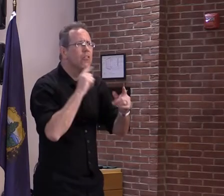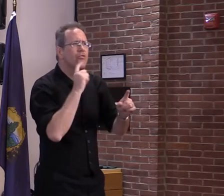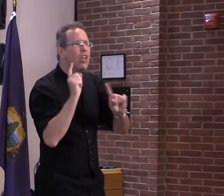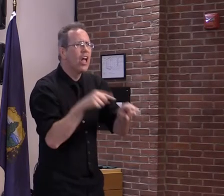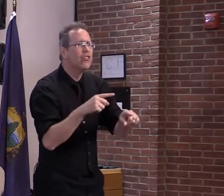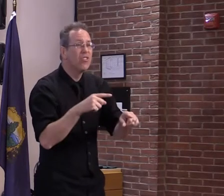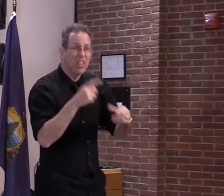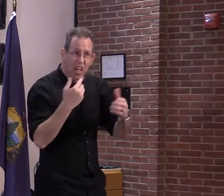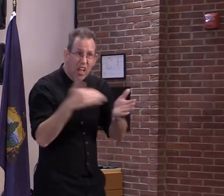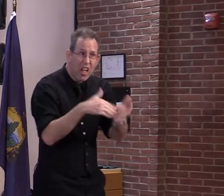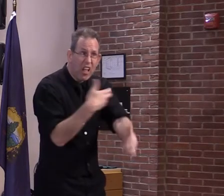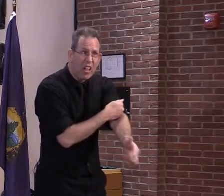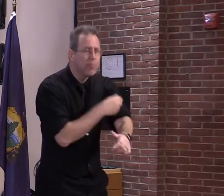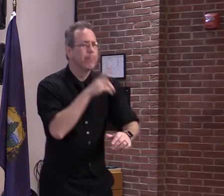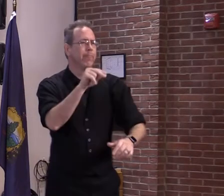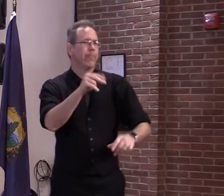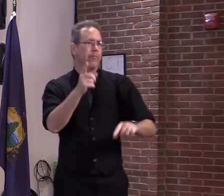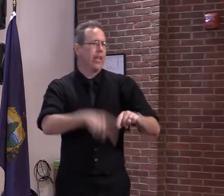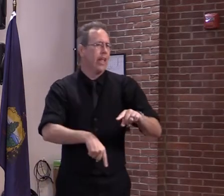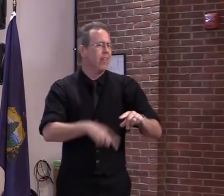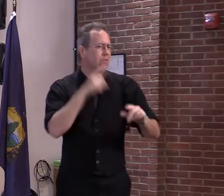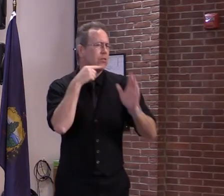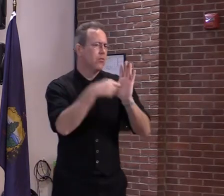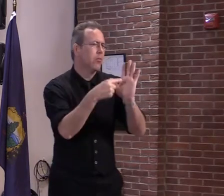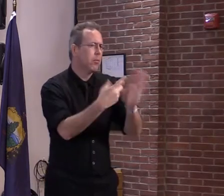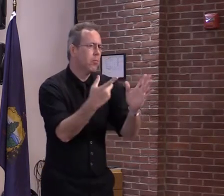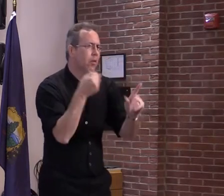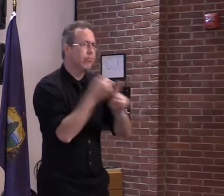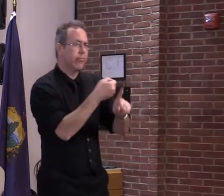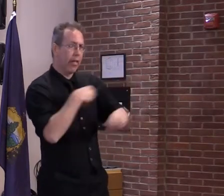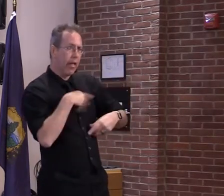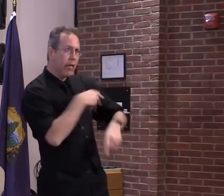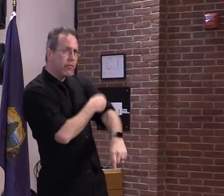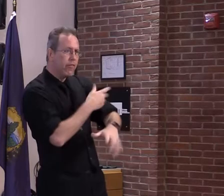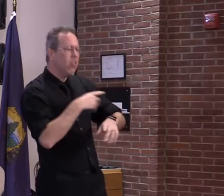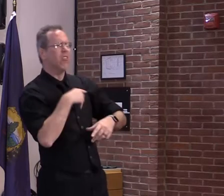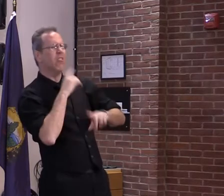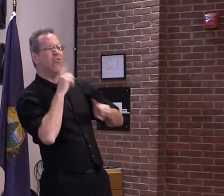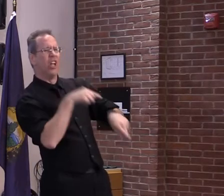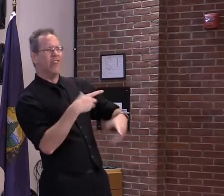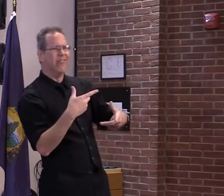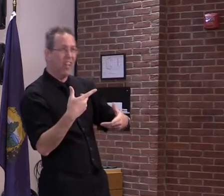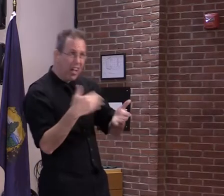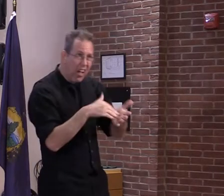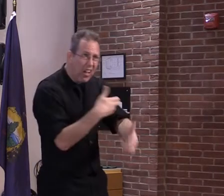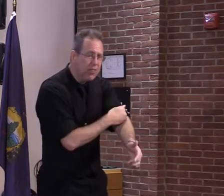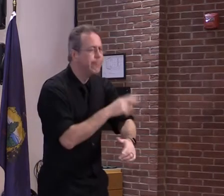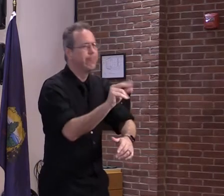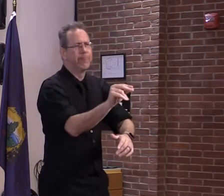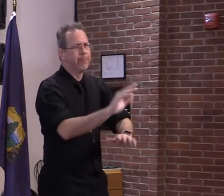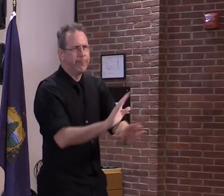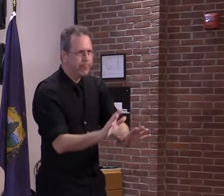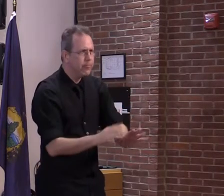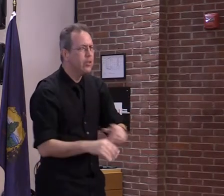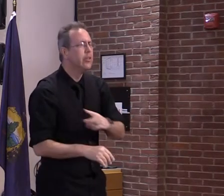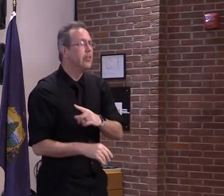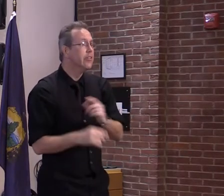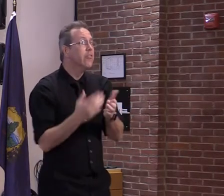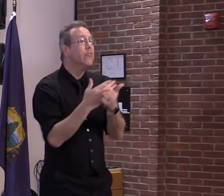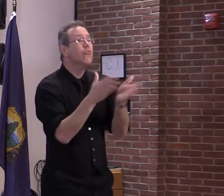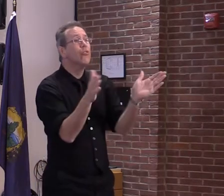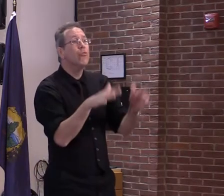So that would generally be in the anaphylaxis realm. But in terms of a medical condition,